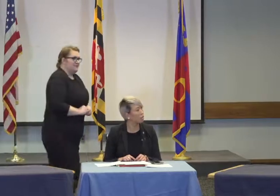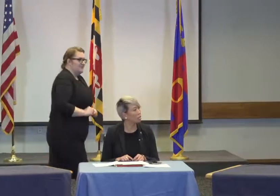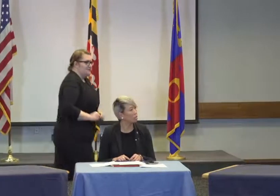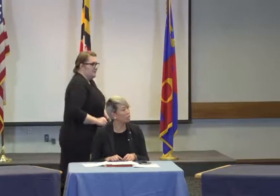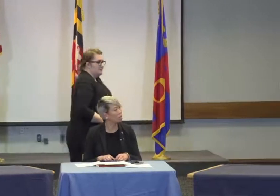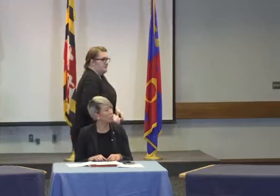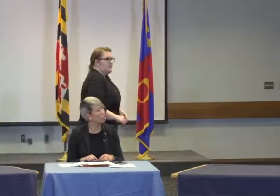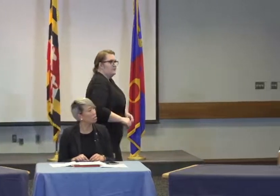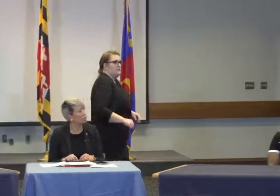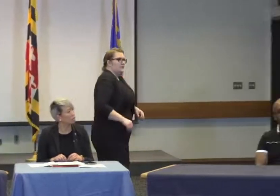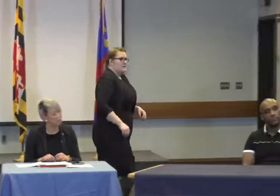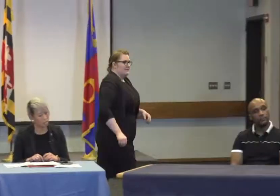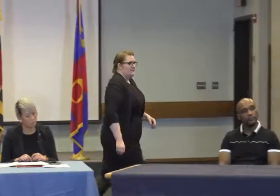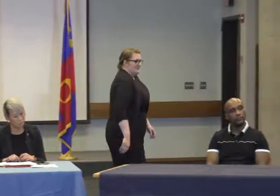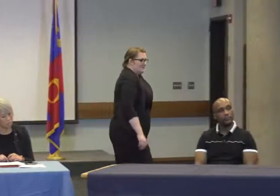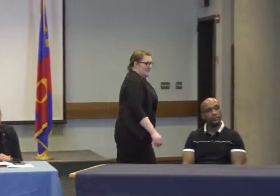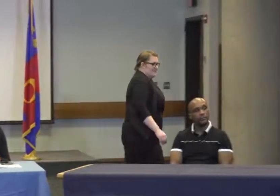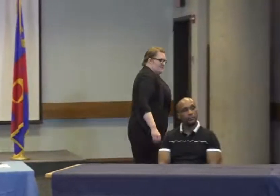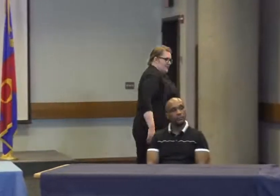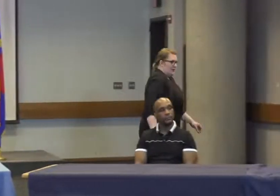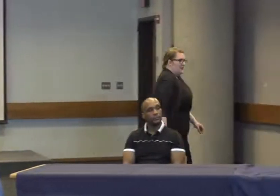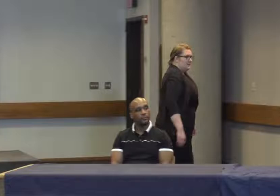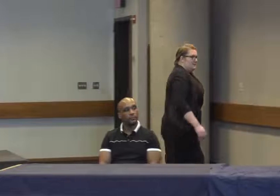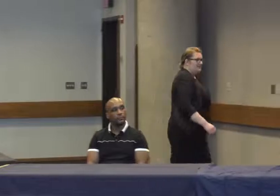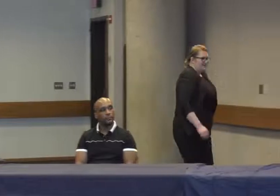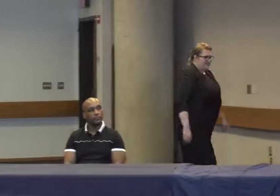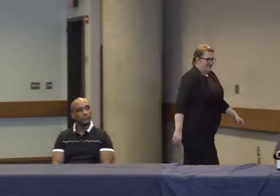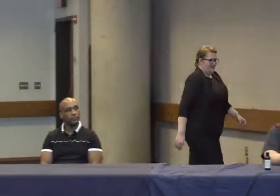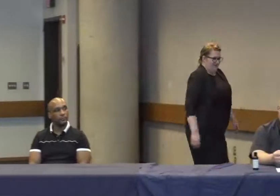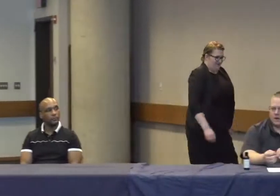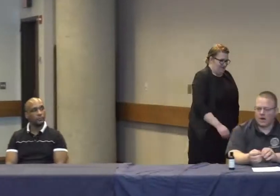I'll also add, we've seen for